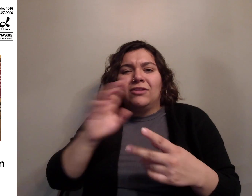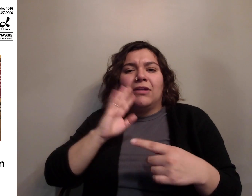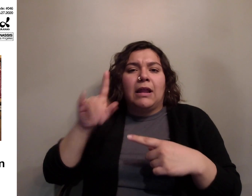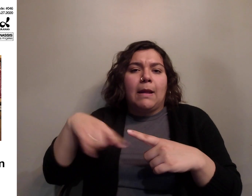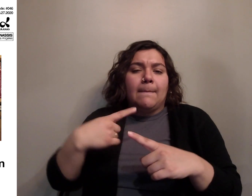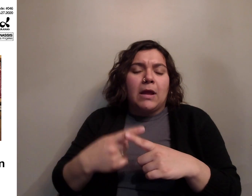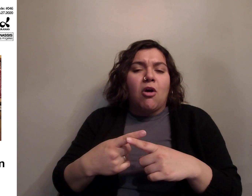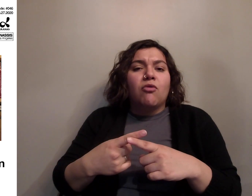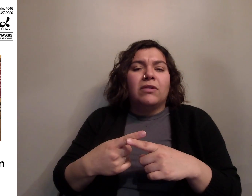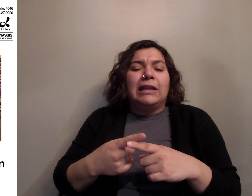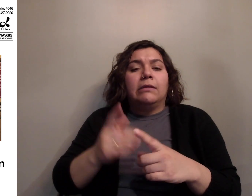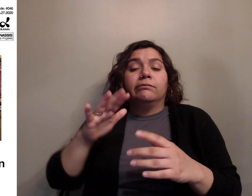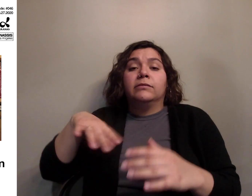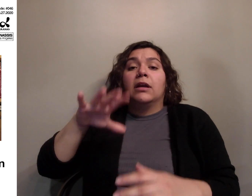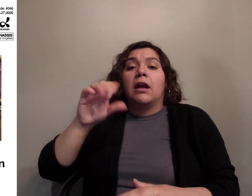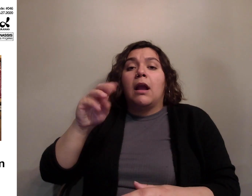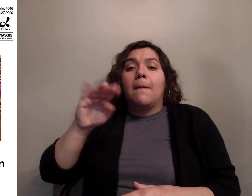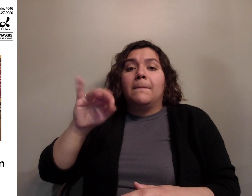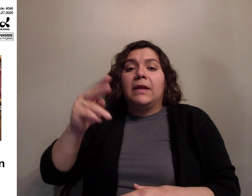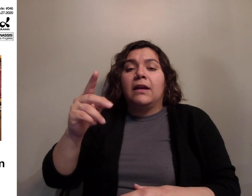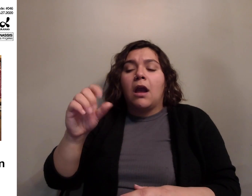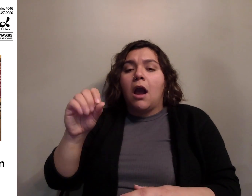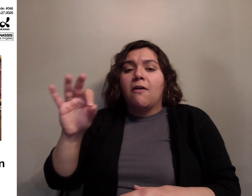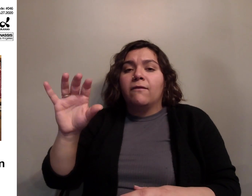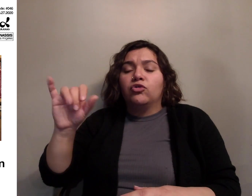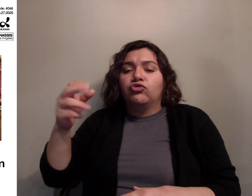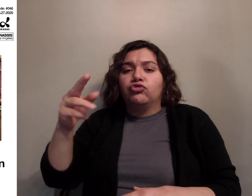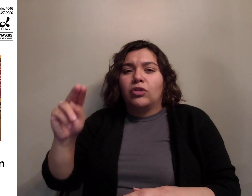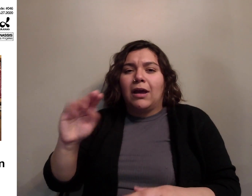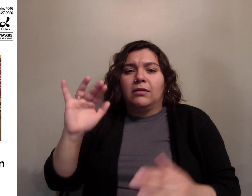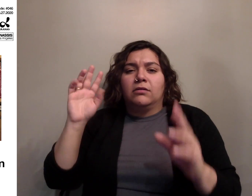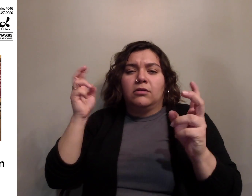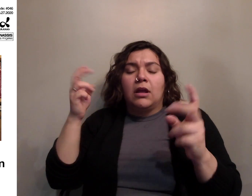it in his amazing story of the Coming of John, a young black man.